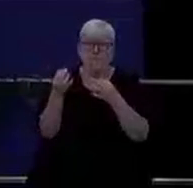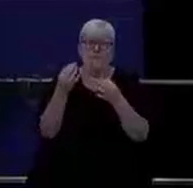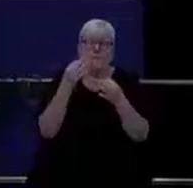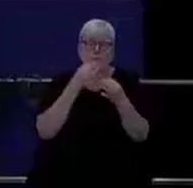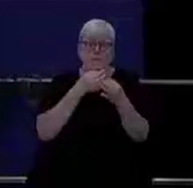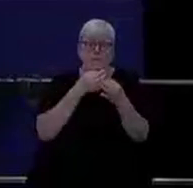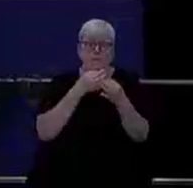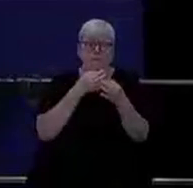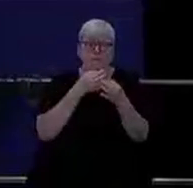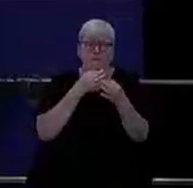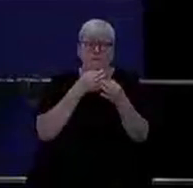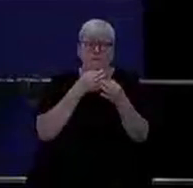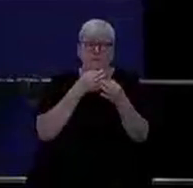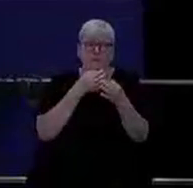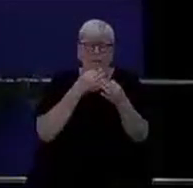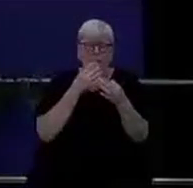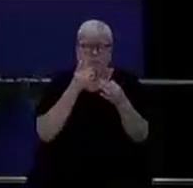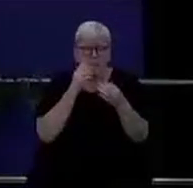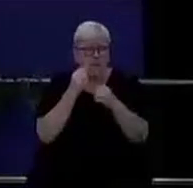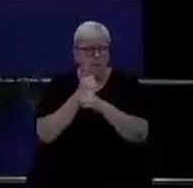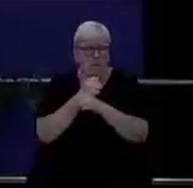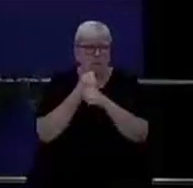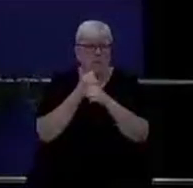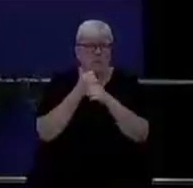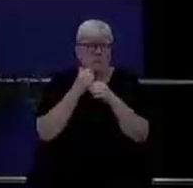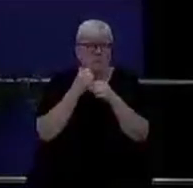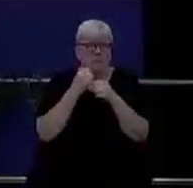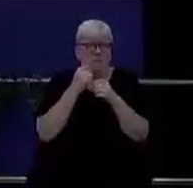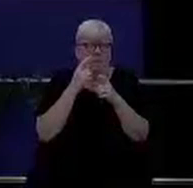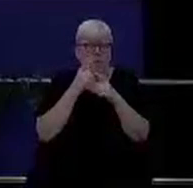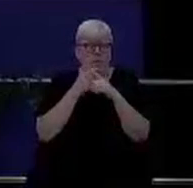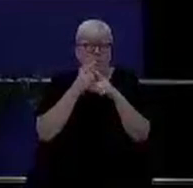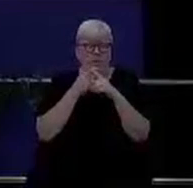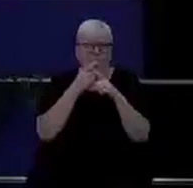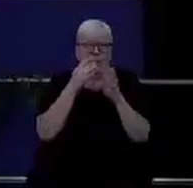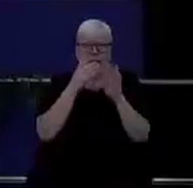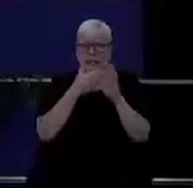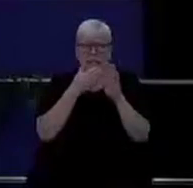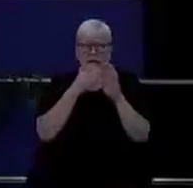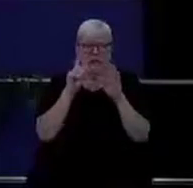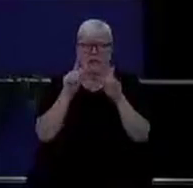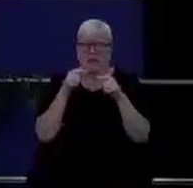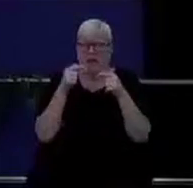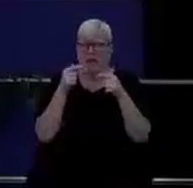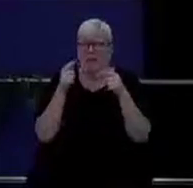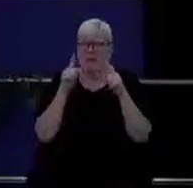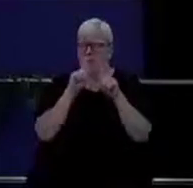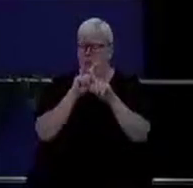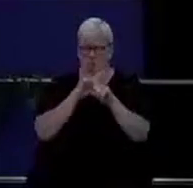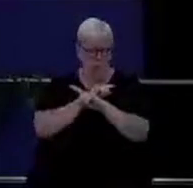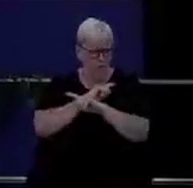member of an arachnid genus and family I can't immediately identify. What are we doing here